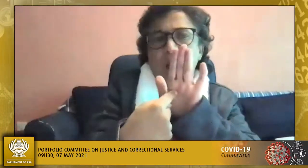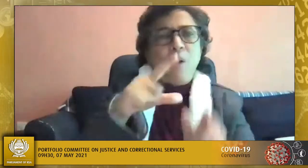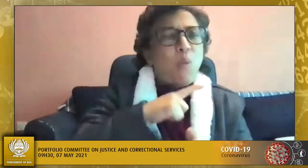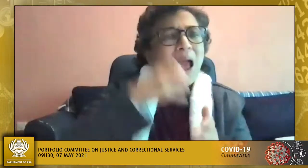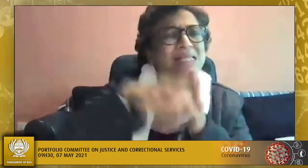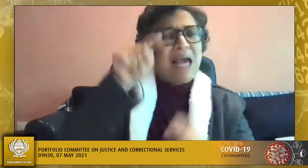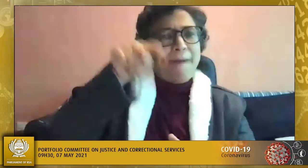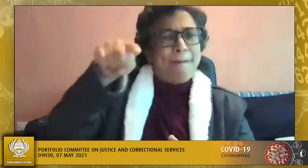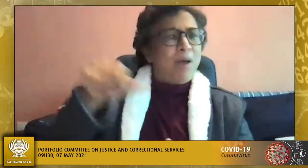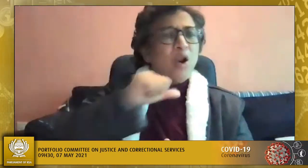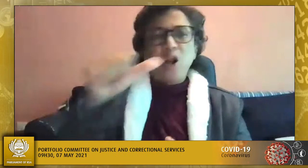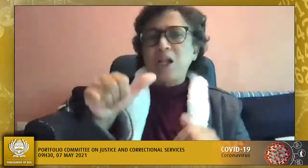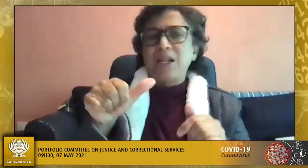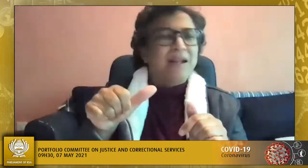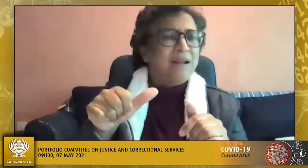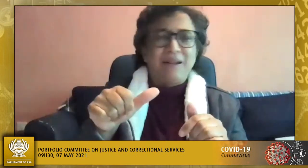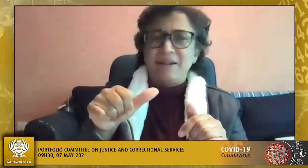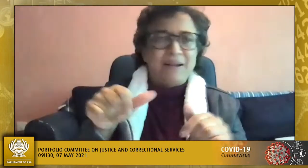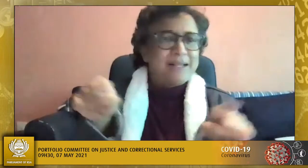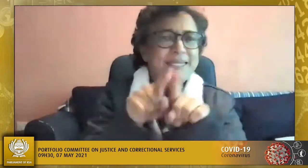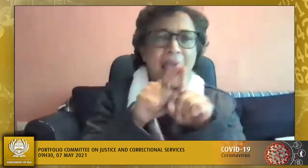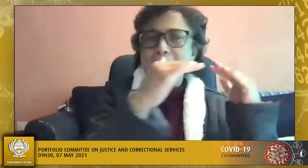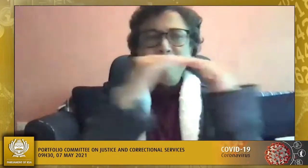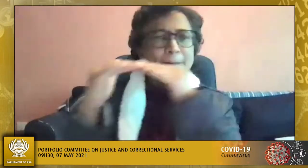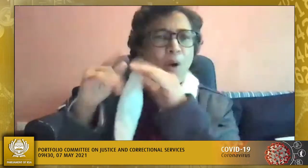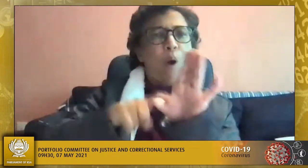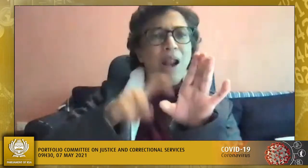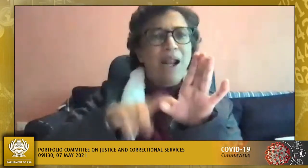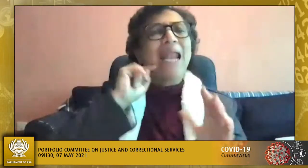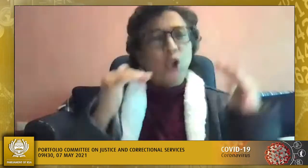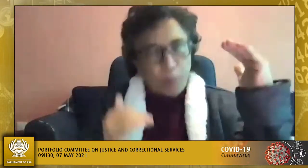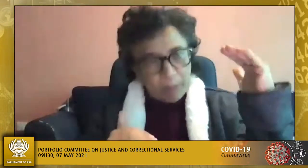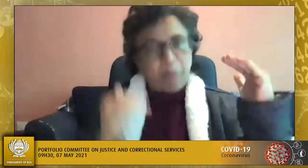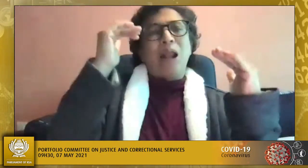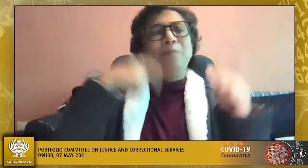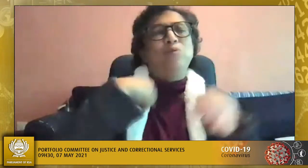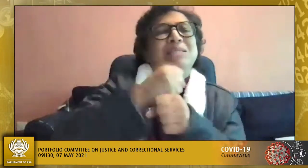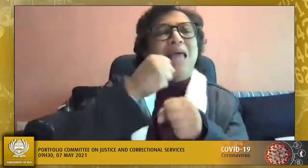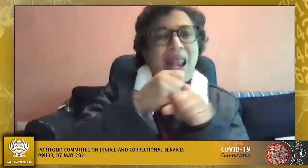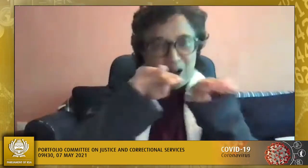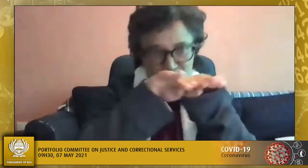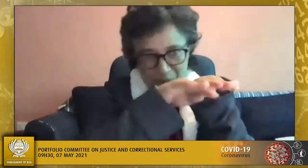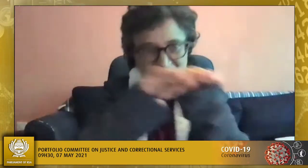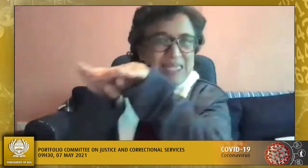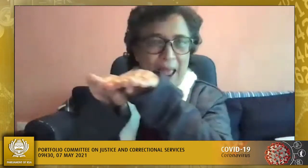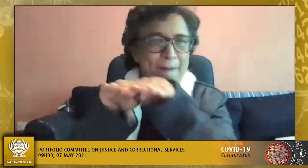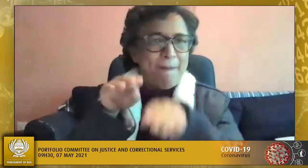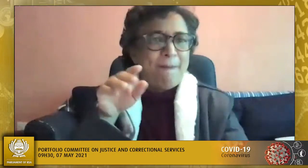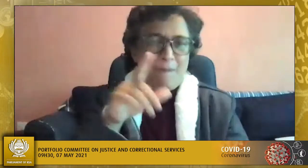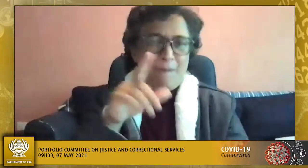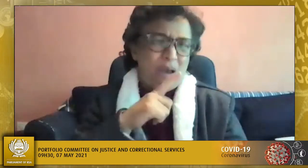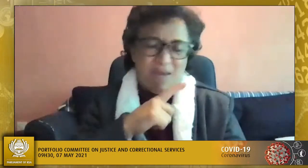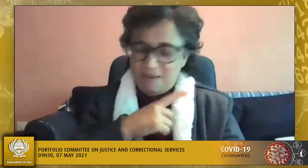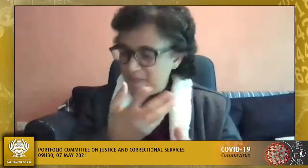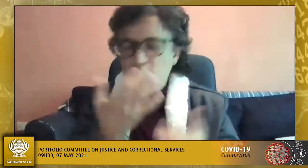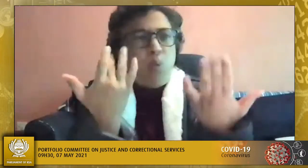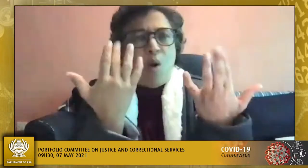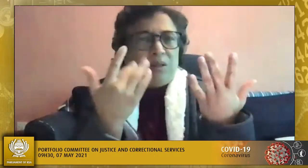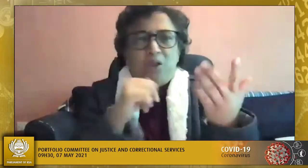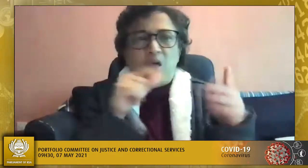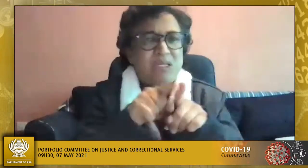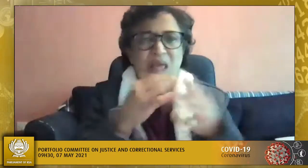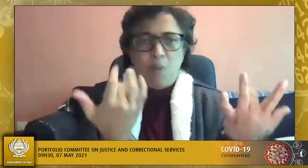not all of them are the same so can you give an example of why they are not standardized why